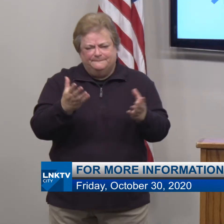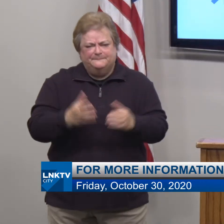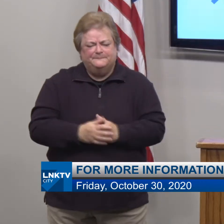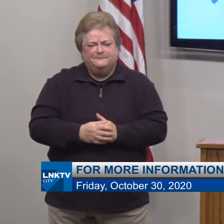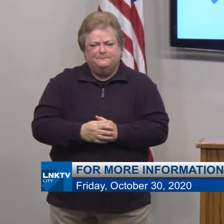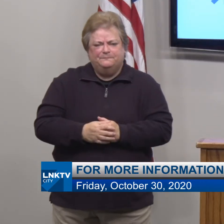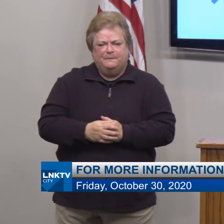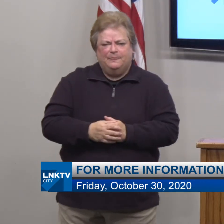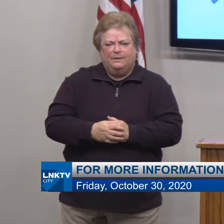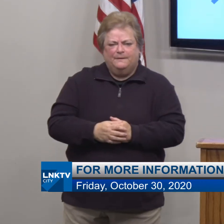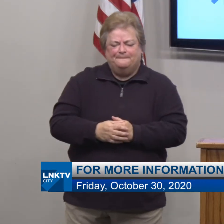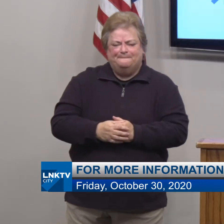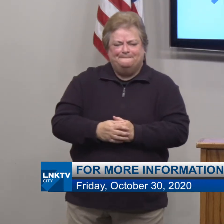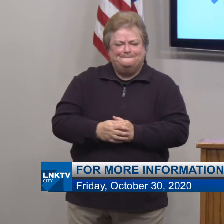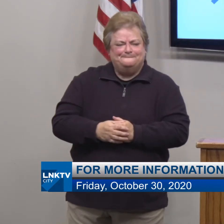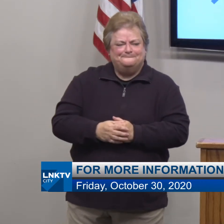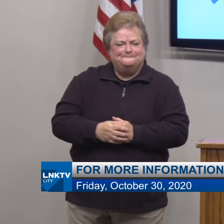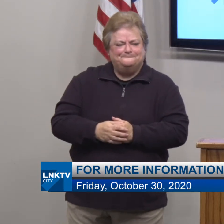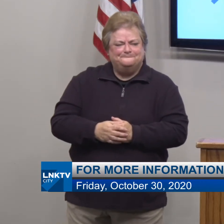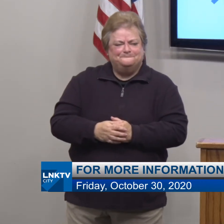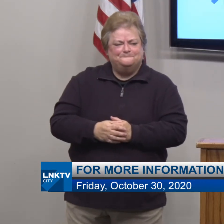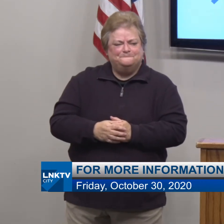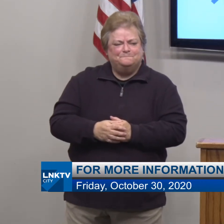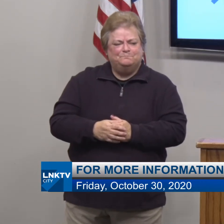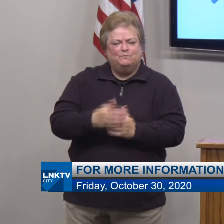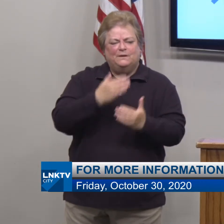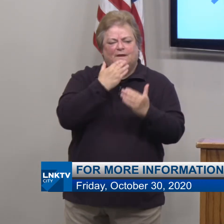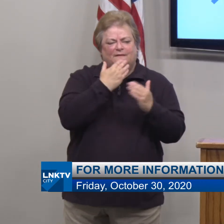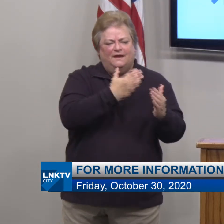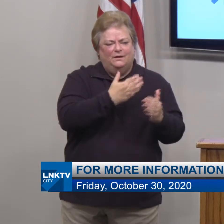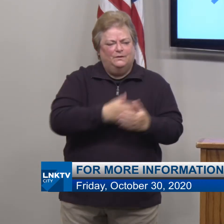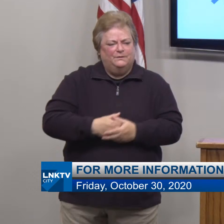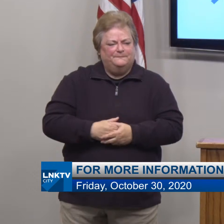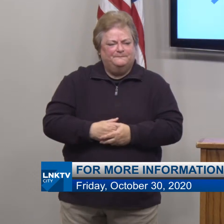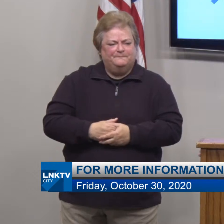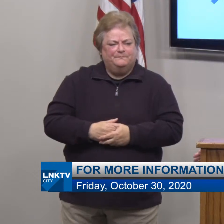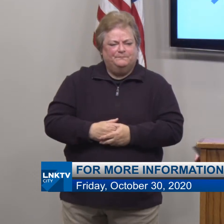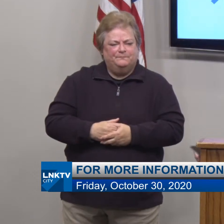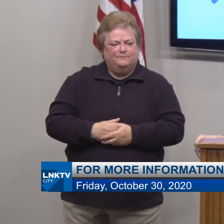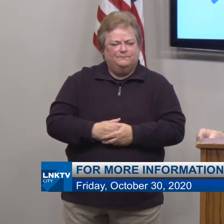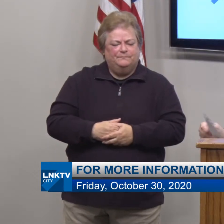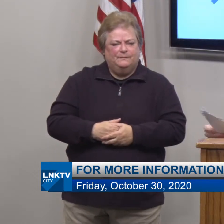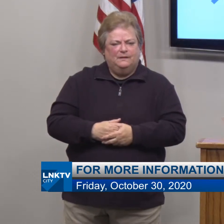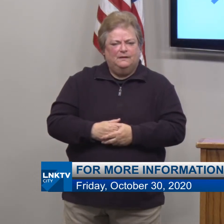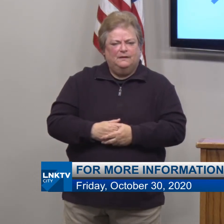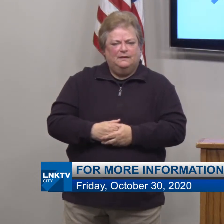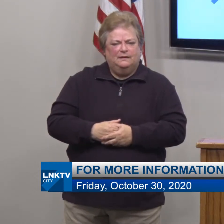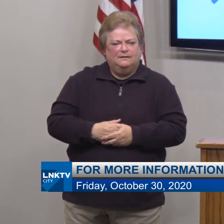wouldn't wait until the press briefing. Thank you. Mm-hmm.